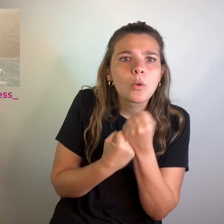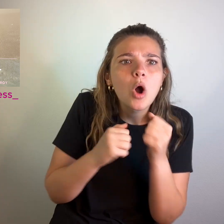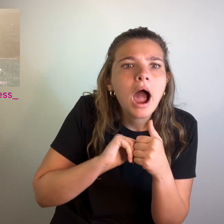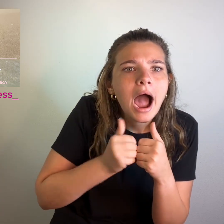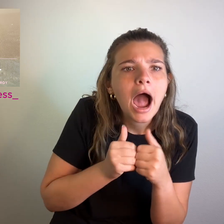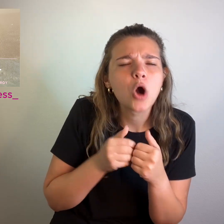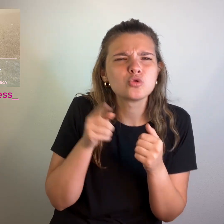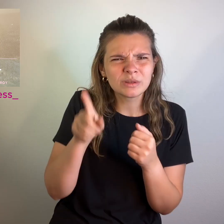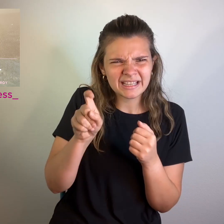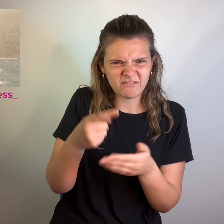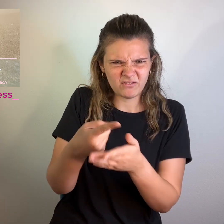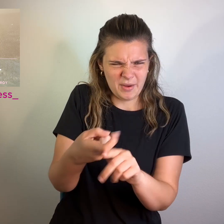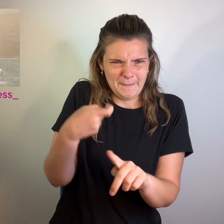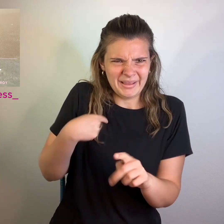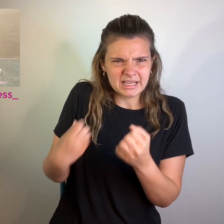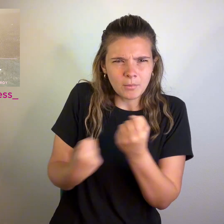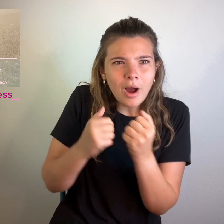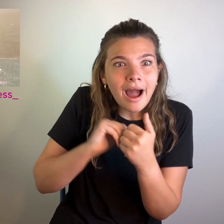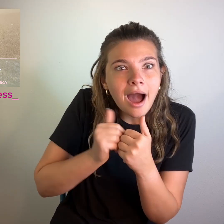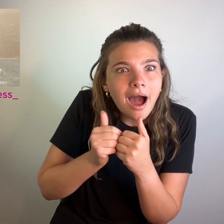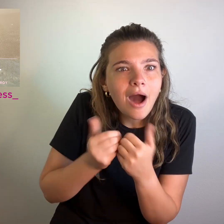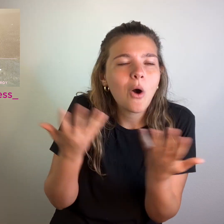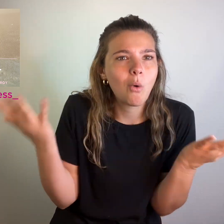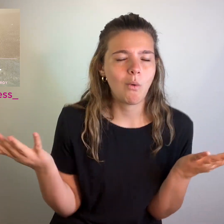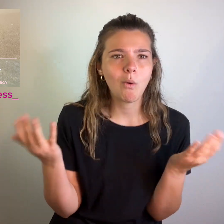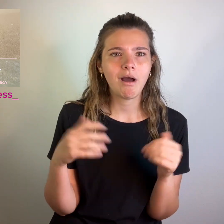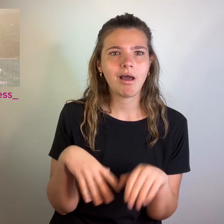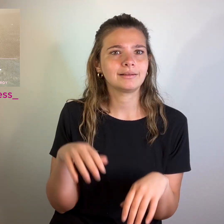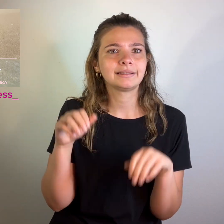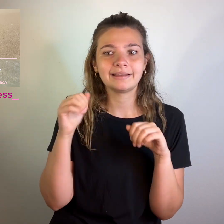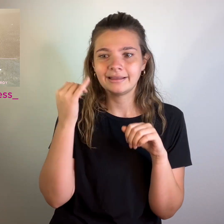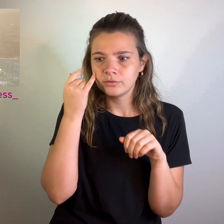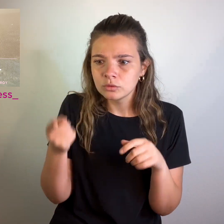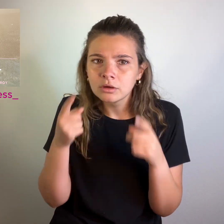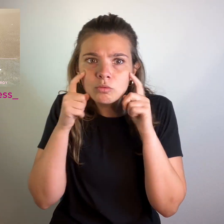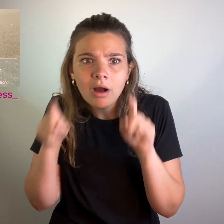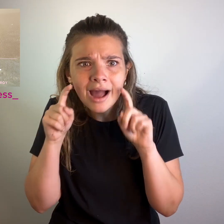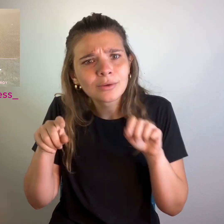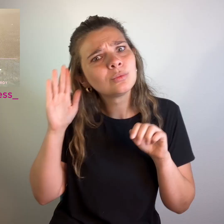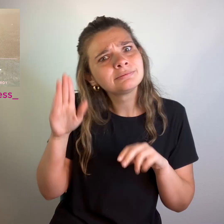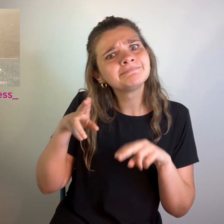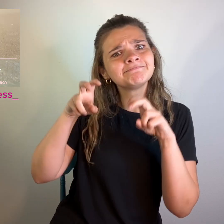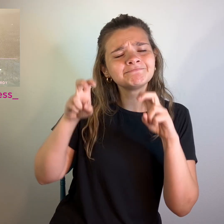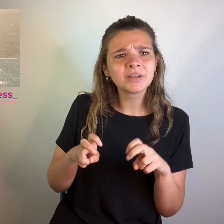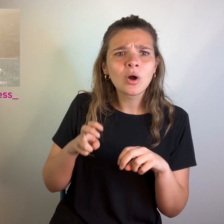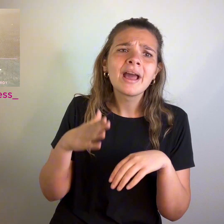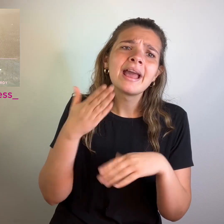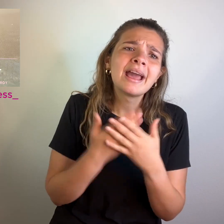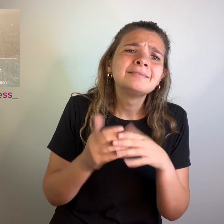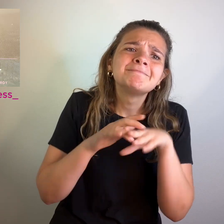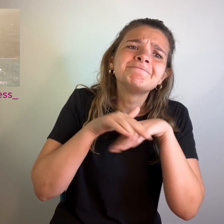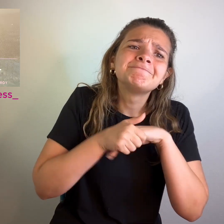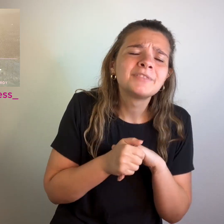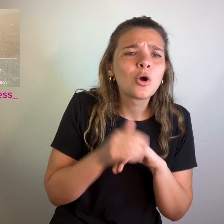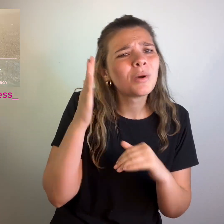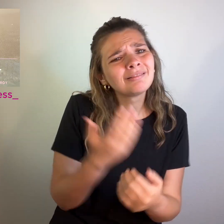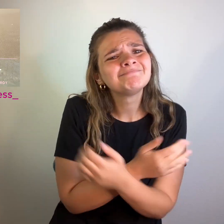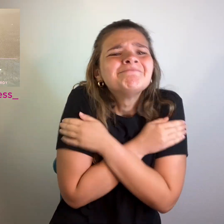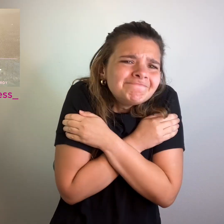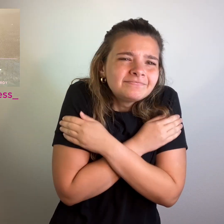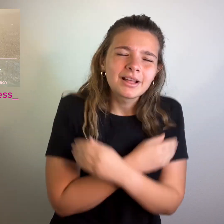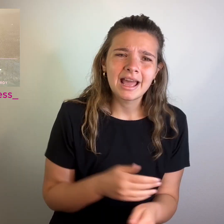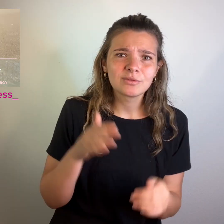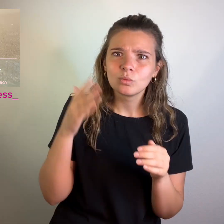need from me right now? I'm going to sit there while you cry, and I'm going to hold your hand, and I'm going to give you the biggest hug ever, and I'm going to tell you that